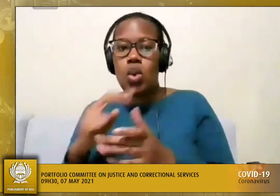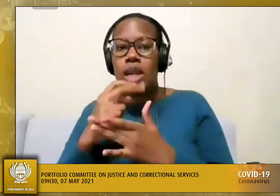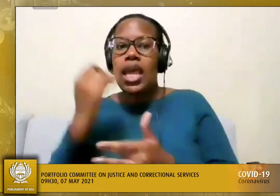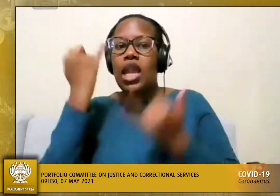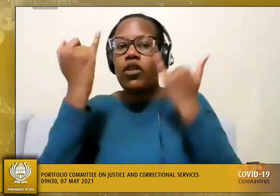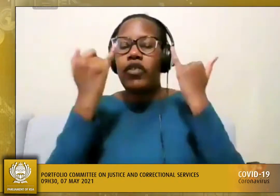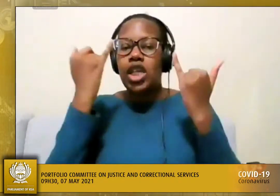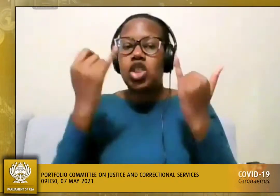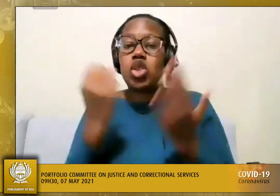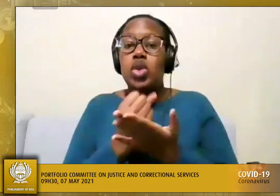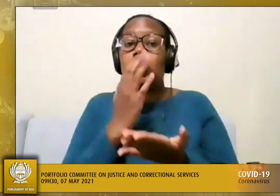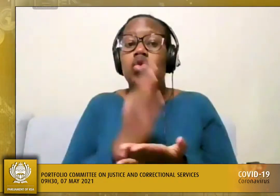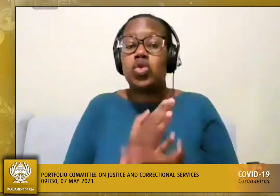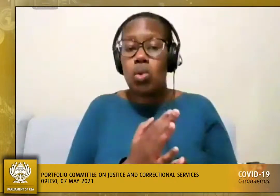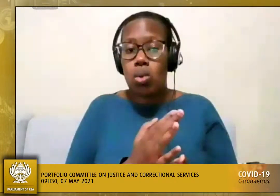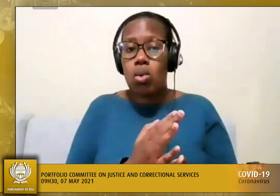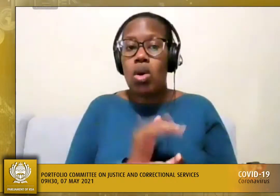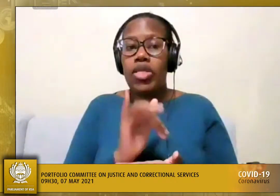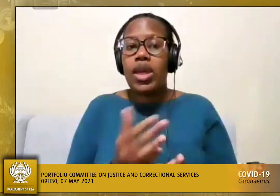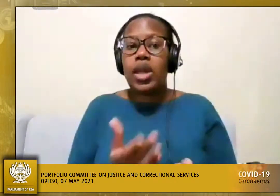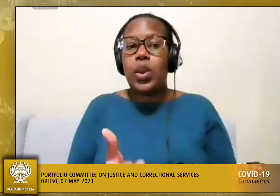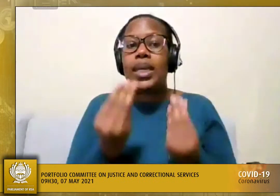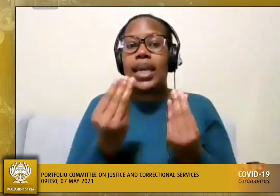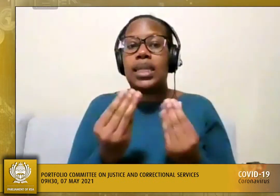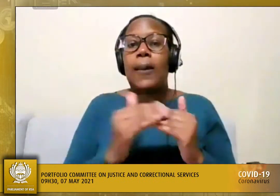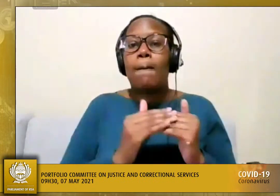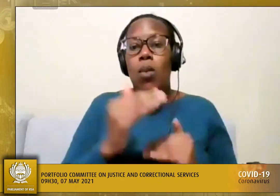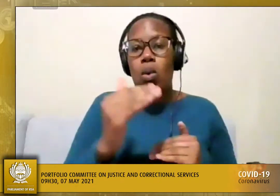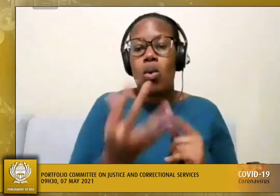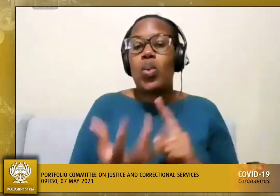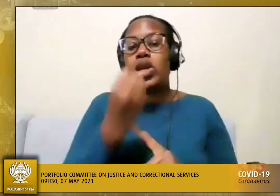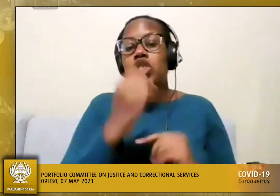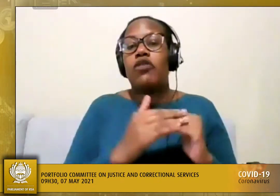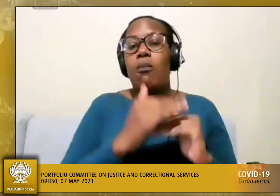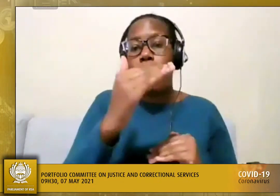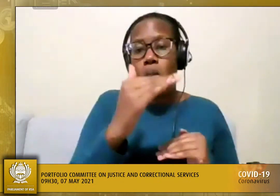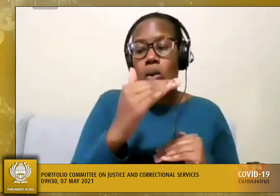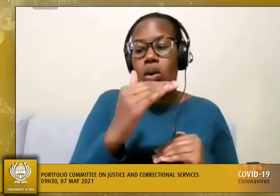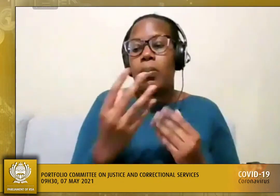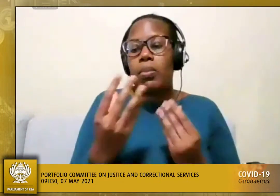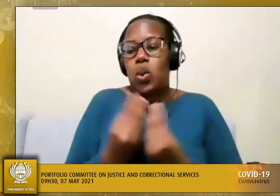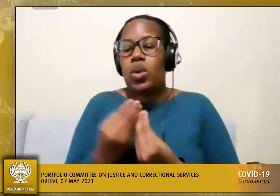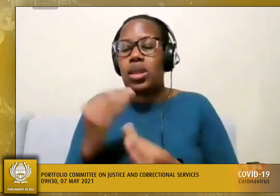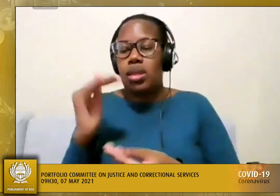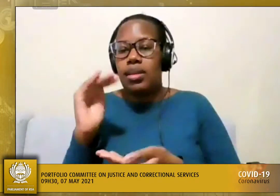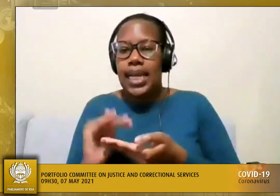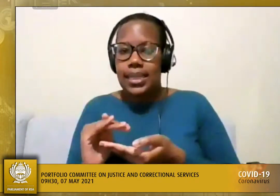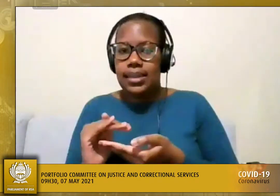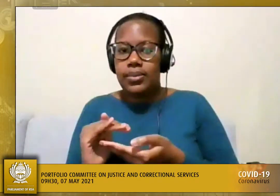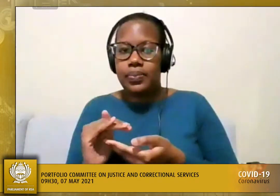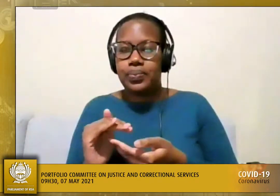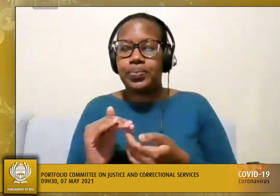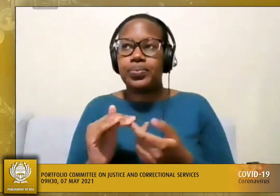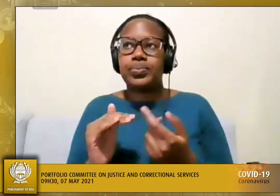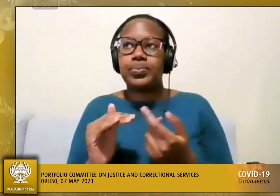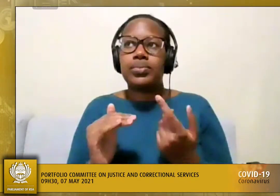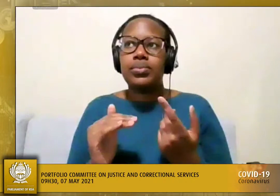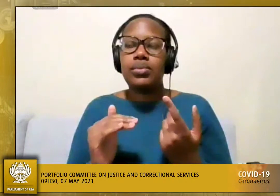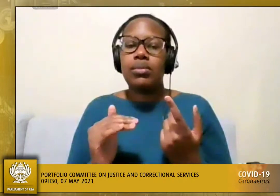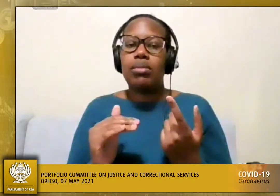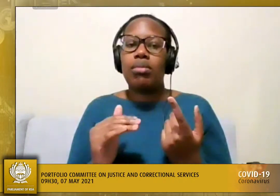we ensure that we get more we achieve more with less and you have